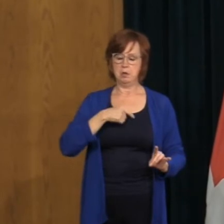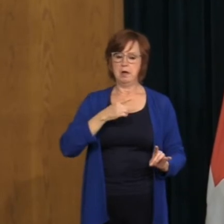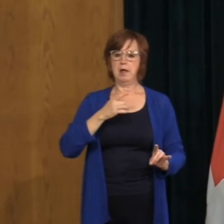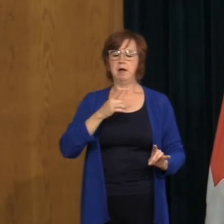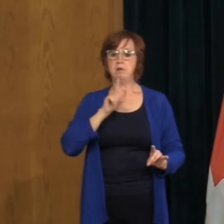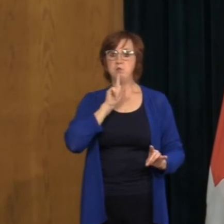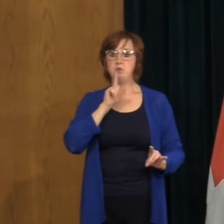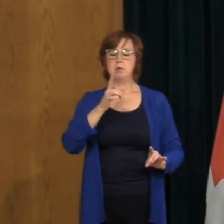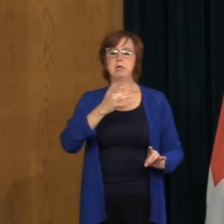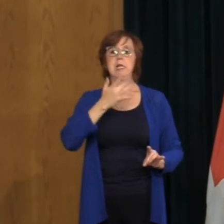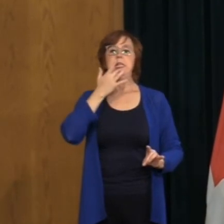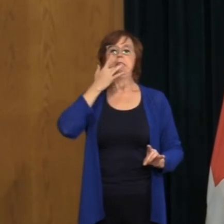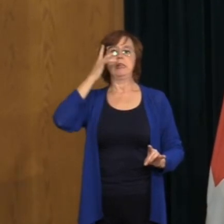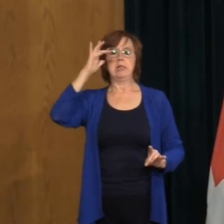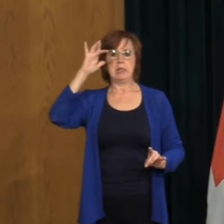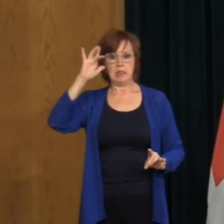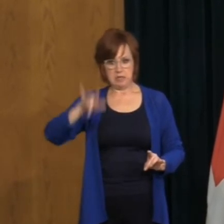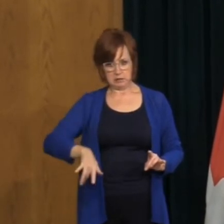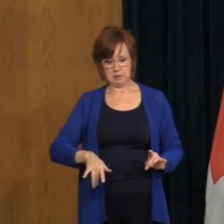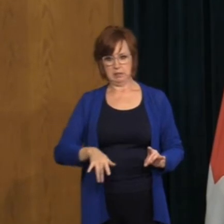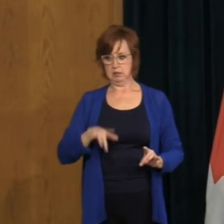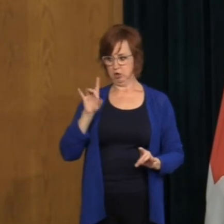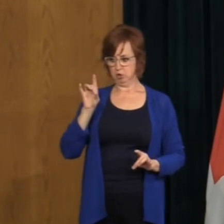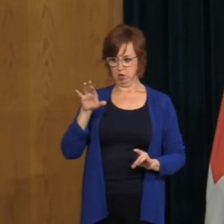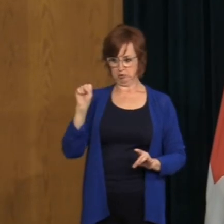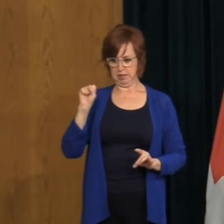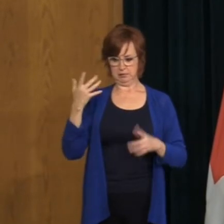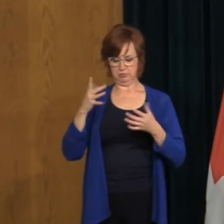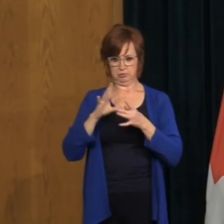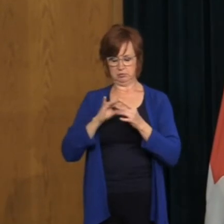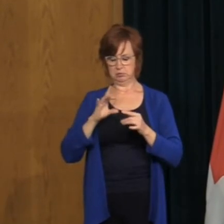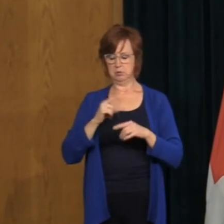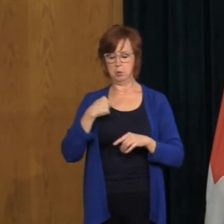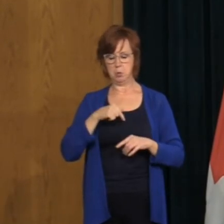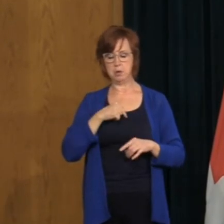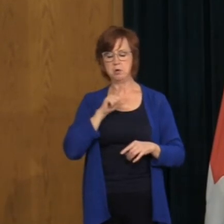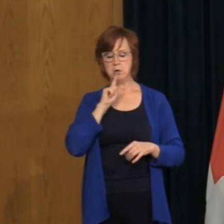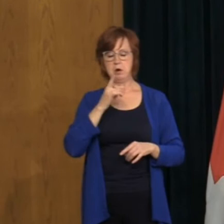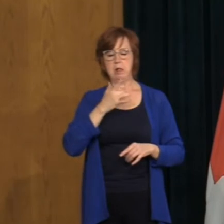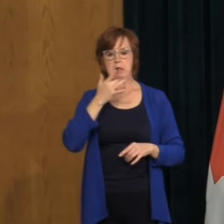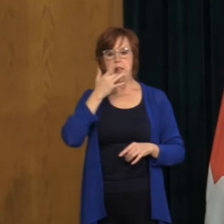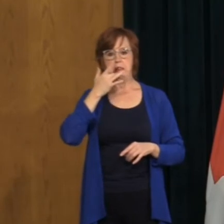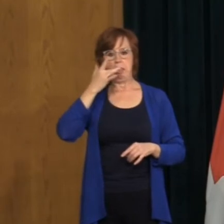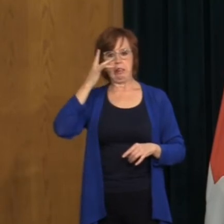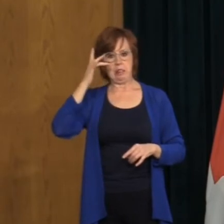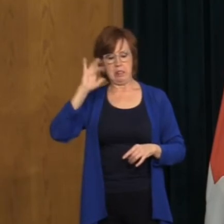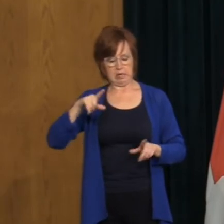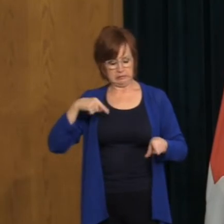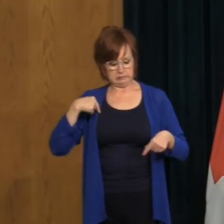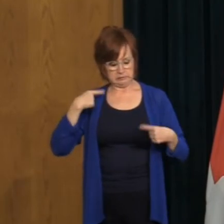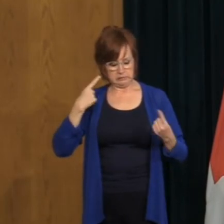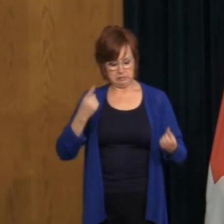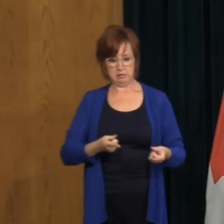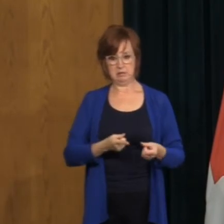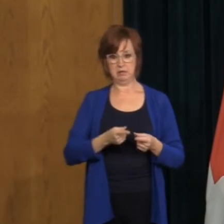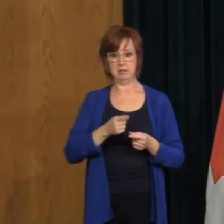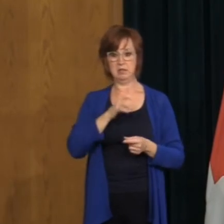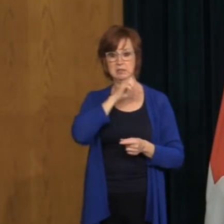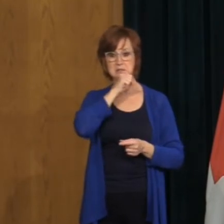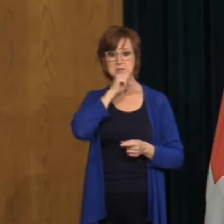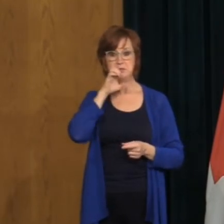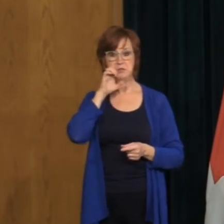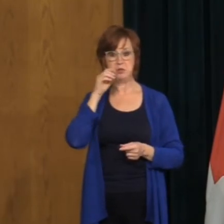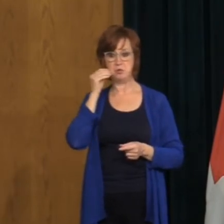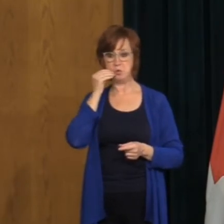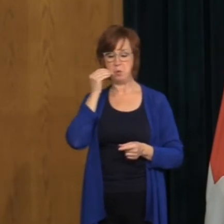difficult situation of having COVID-19 run through our long-term care centers. We know that 82% of the fatalities